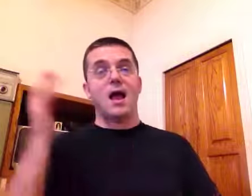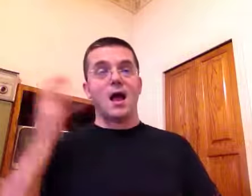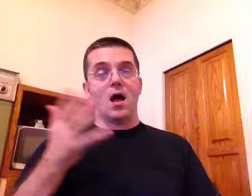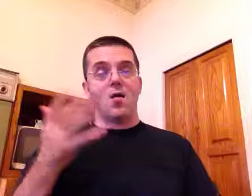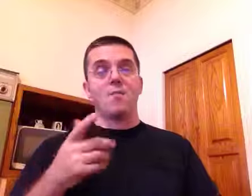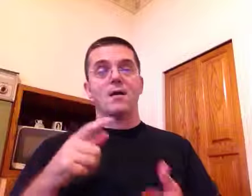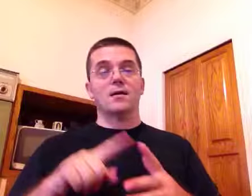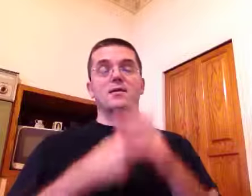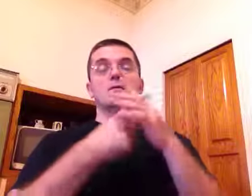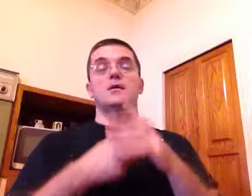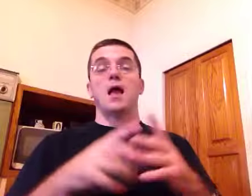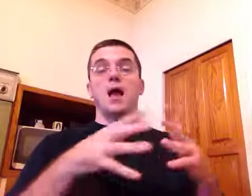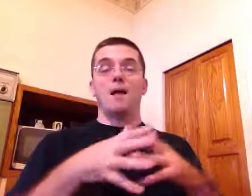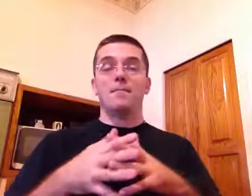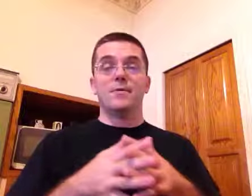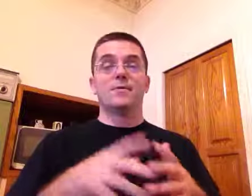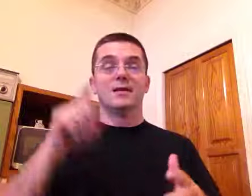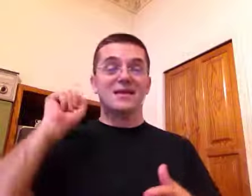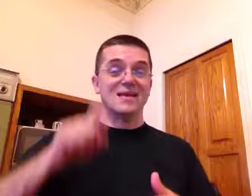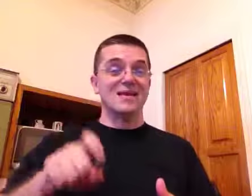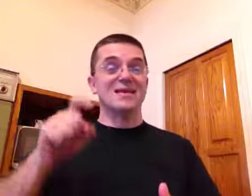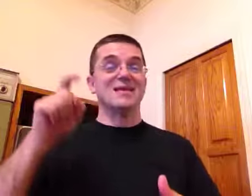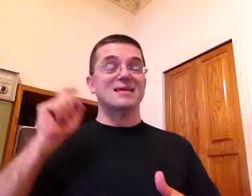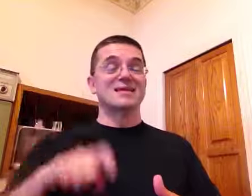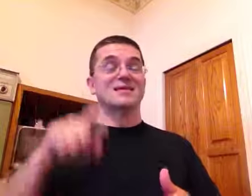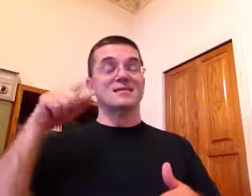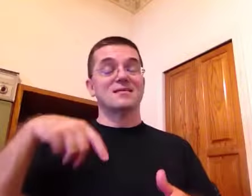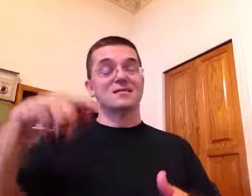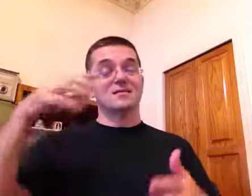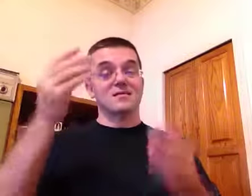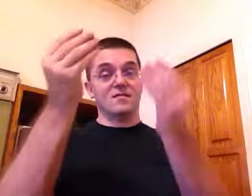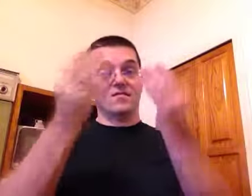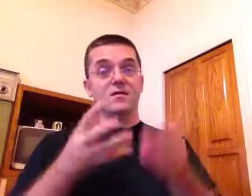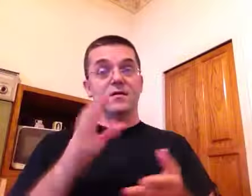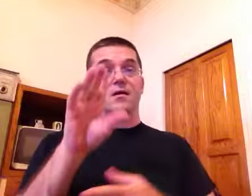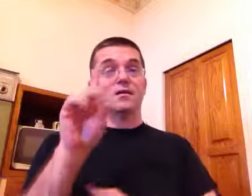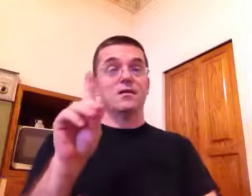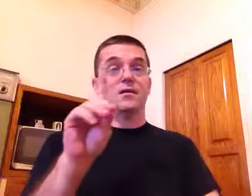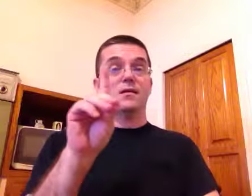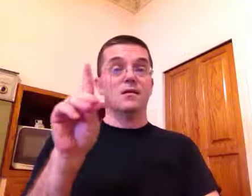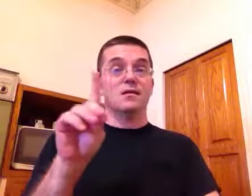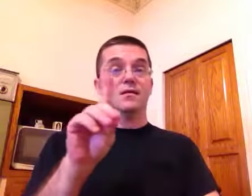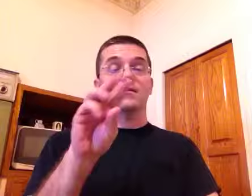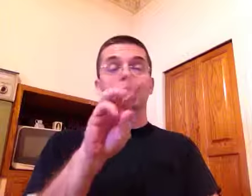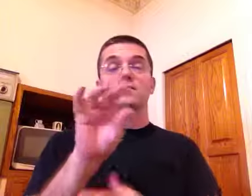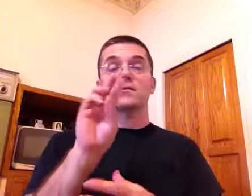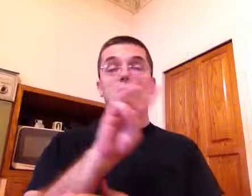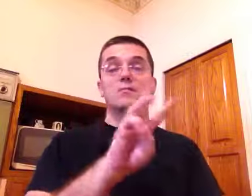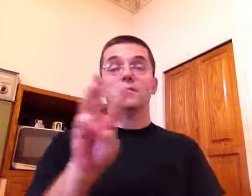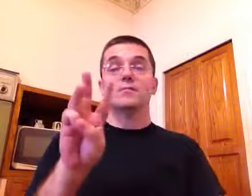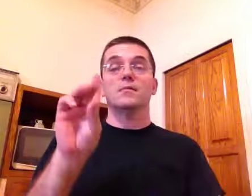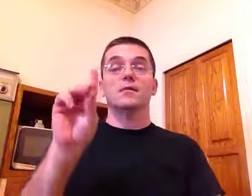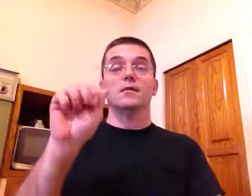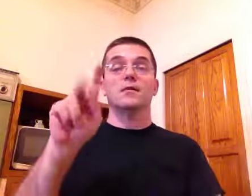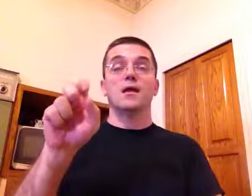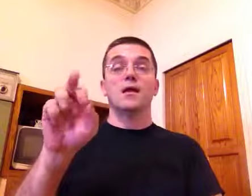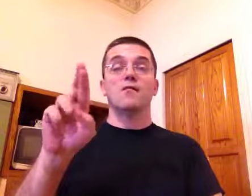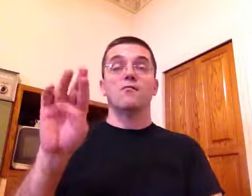started. America needs this information right now. DaveRamsey.com, of course, and just click on Financial Peace University, and you